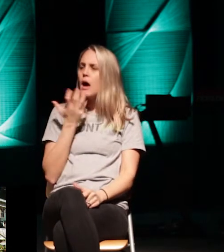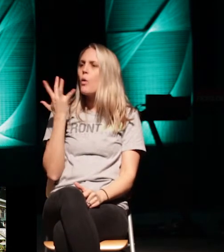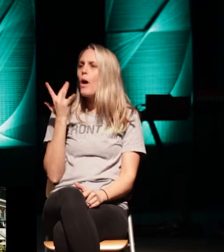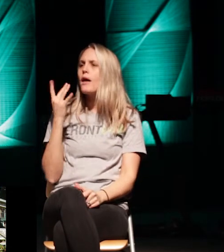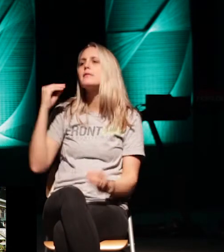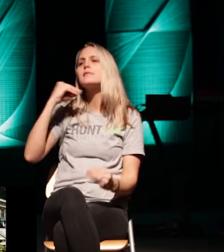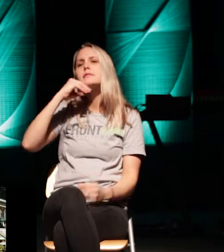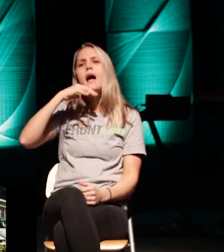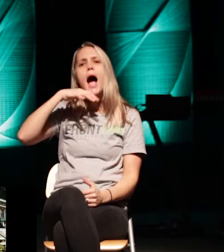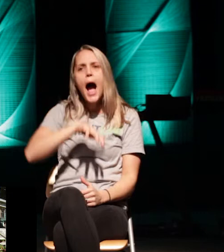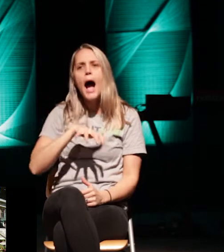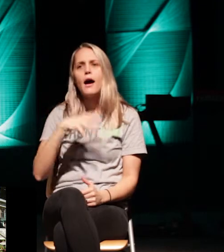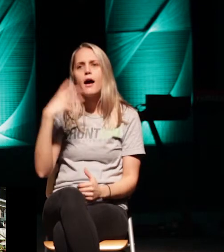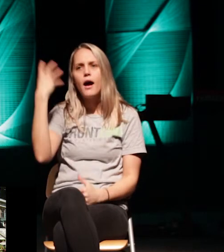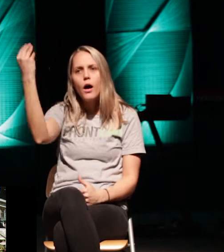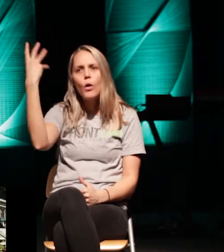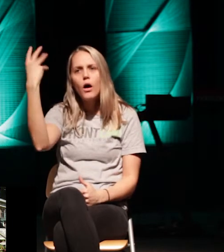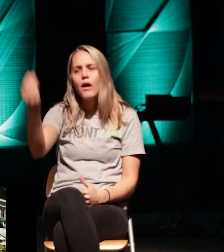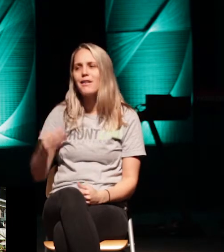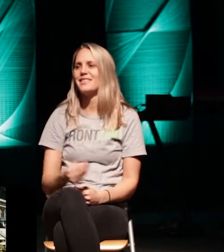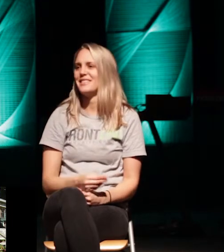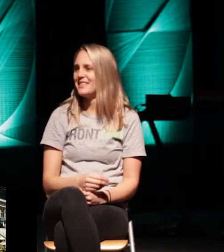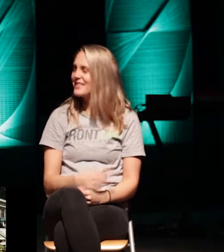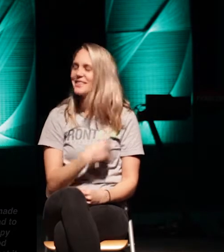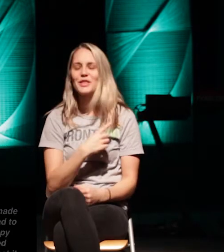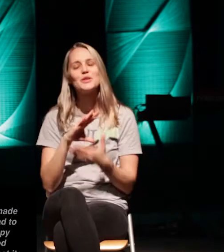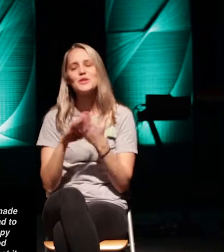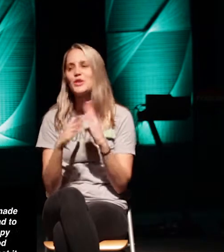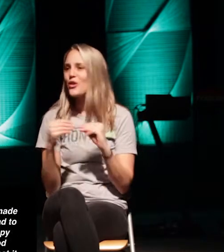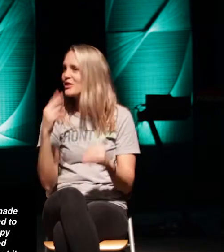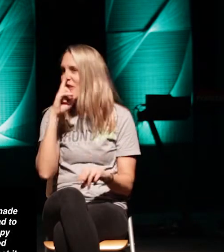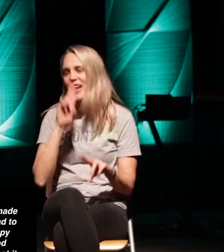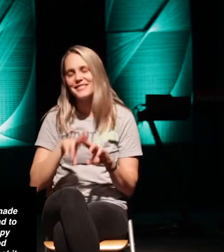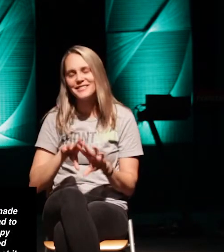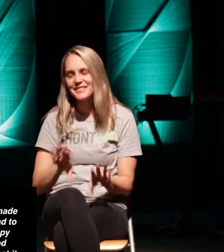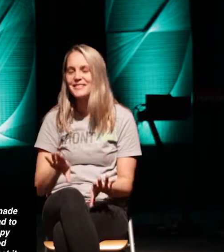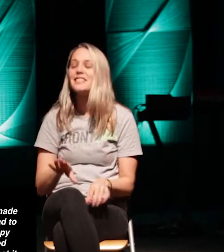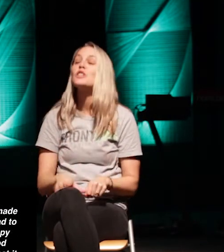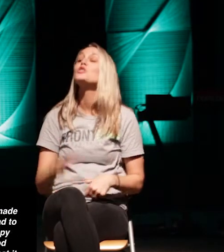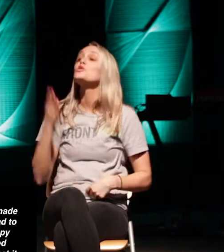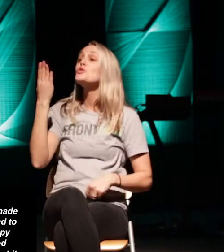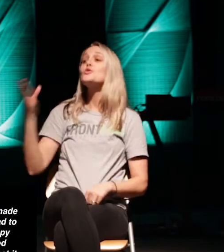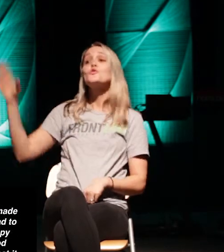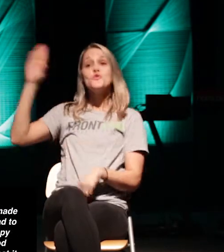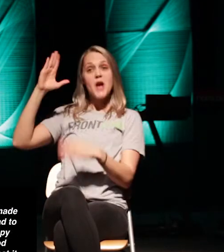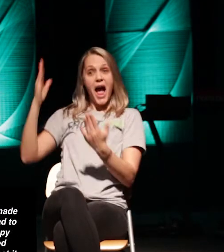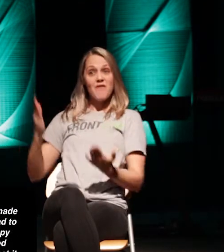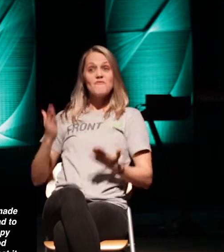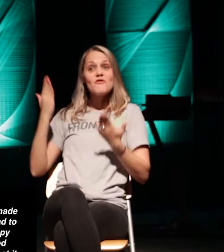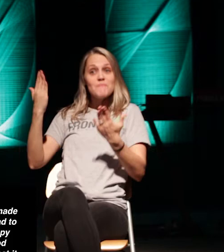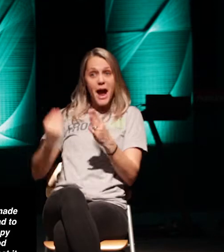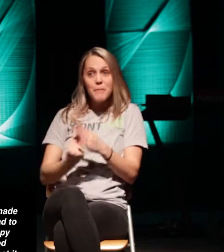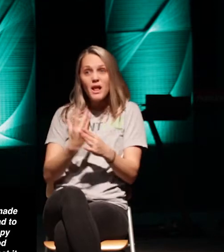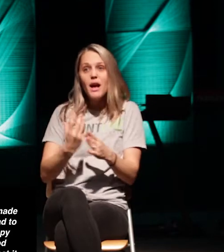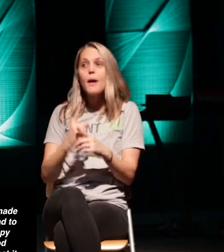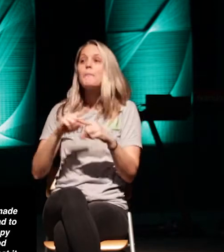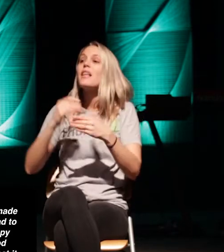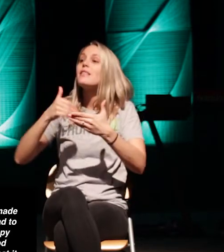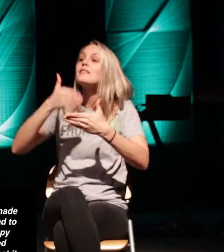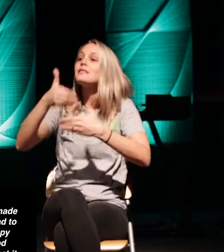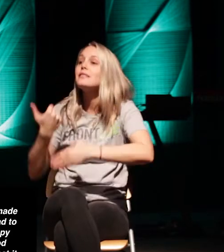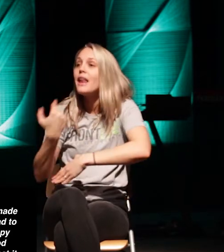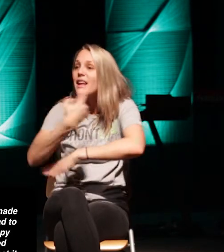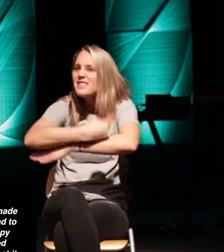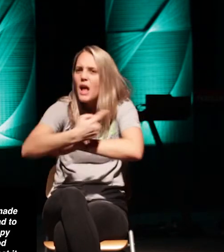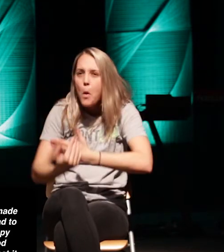Are you catching? This is just a fun story. So God gives him this plant, and it says, at dawn the next day, God provided a worm, which